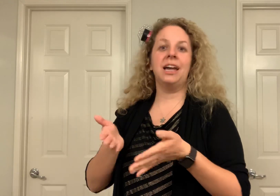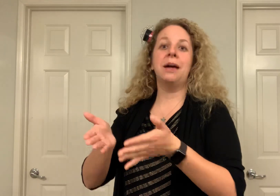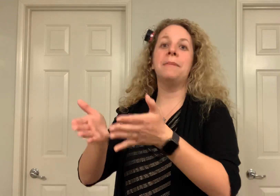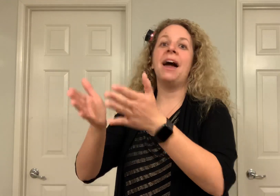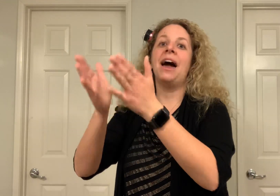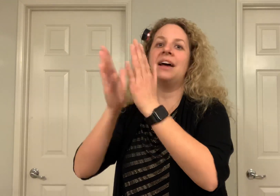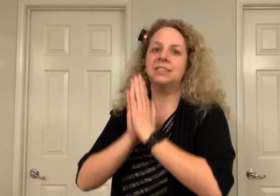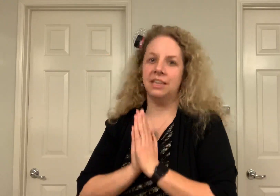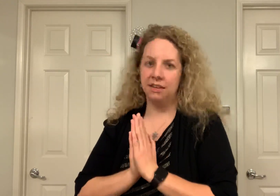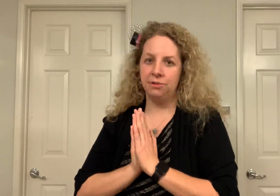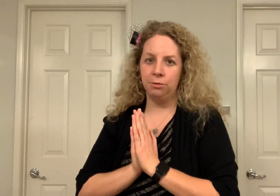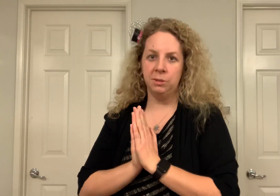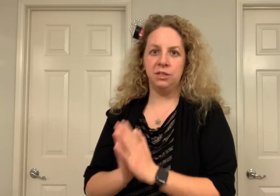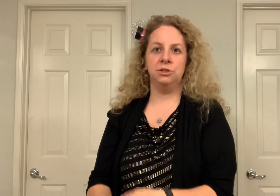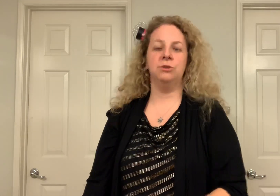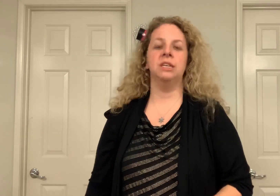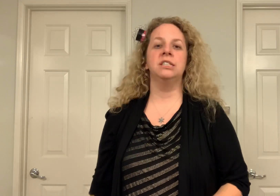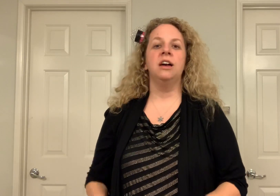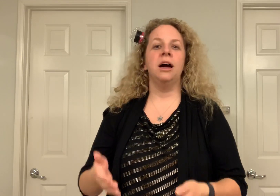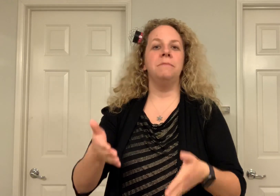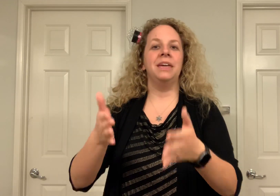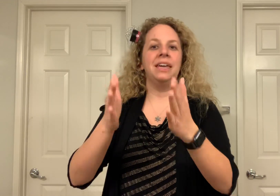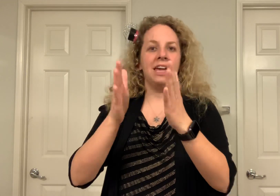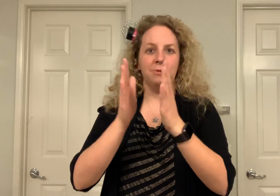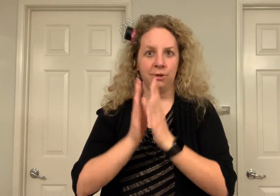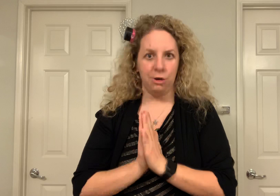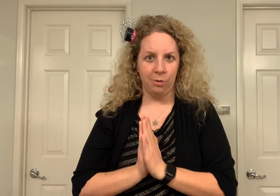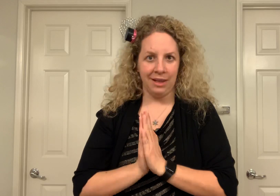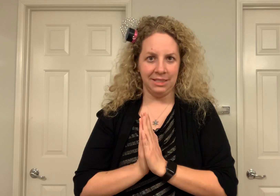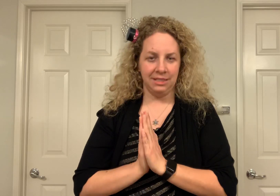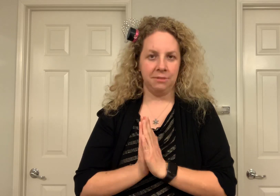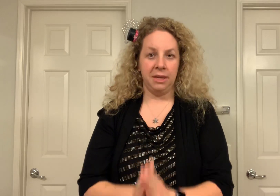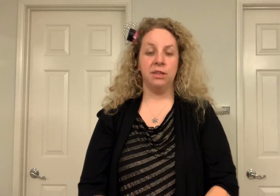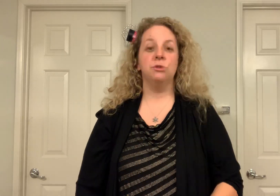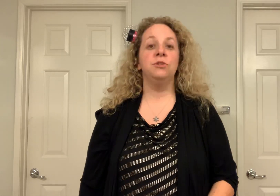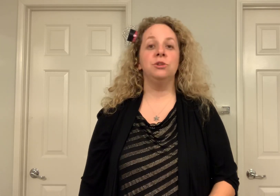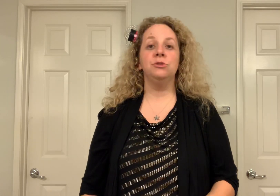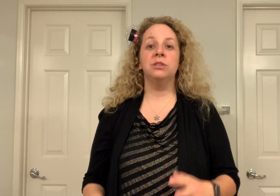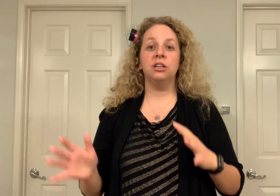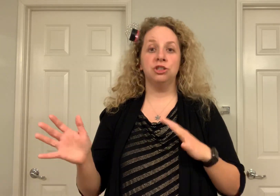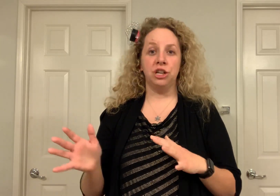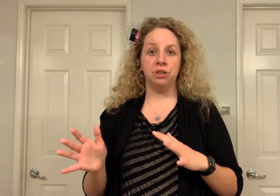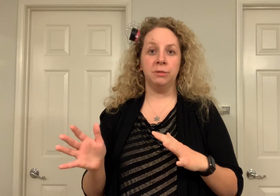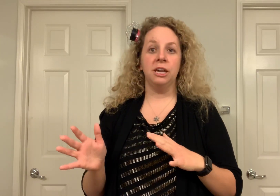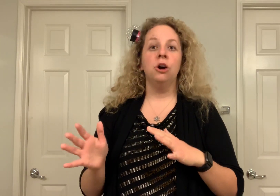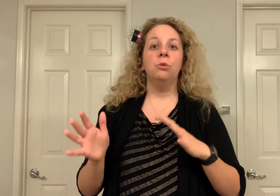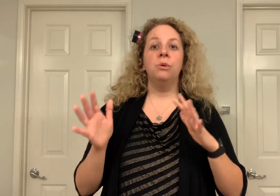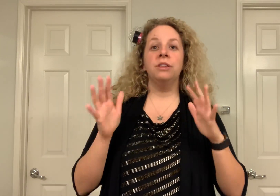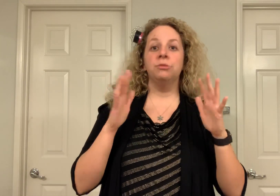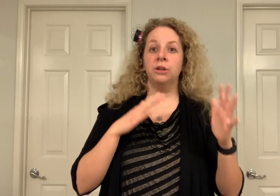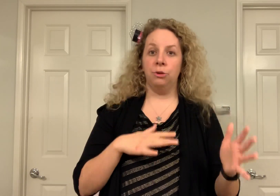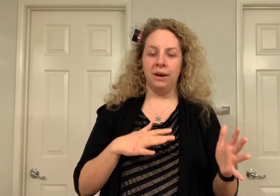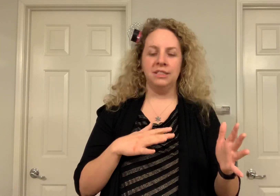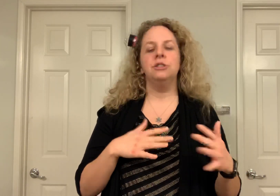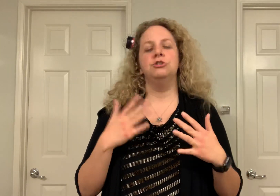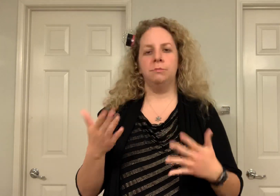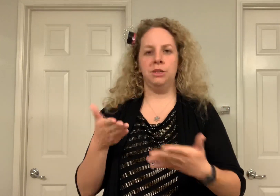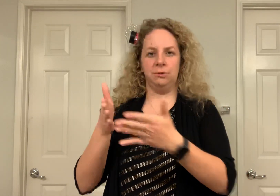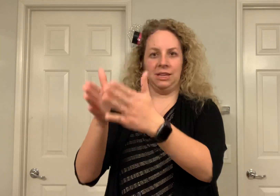I'm asking if you'll please do this. I'm making a request, okay? So if you can use it interchangeably with request, you should be using